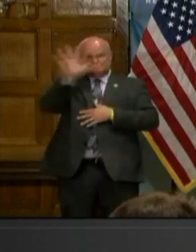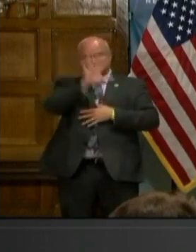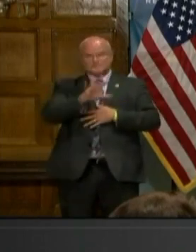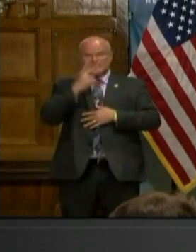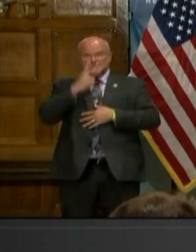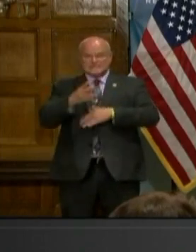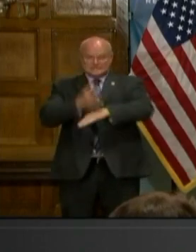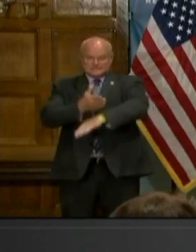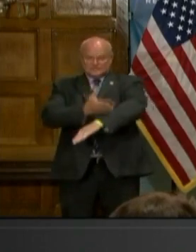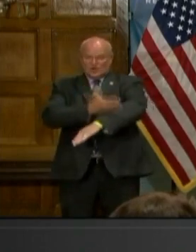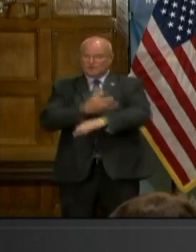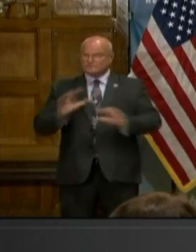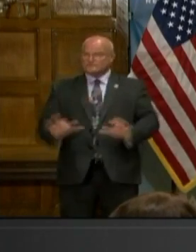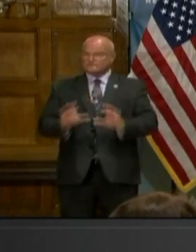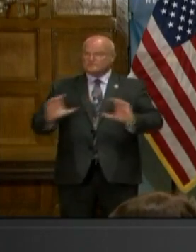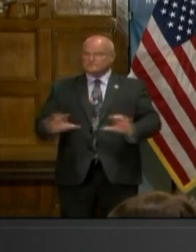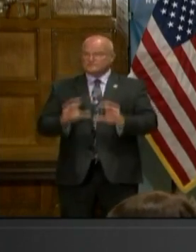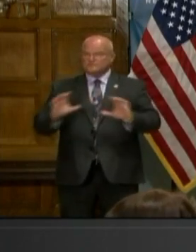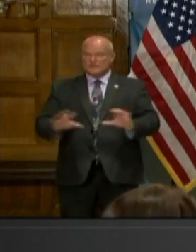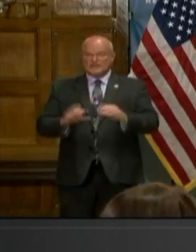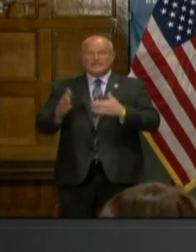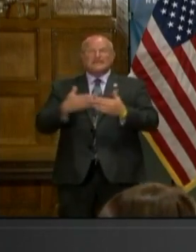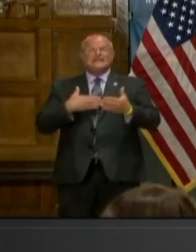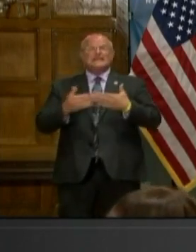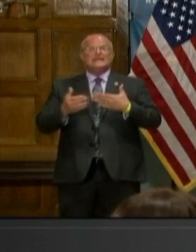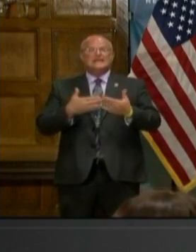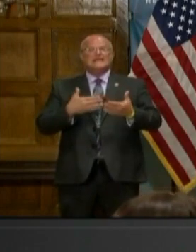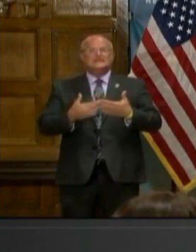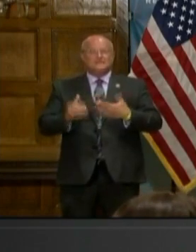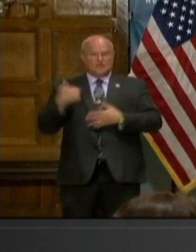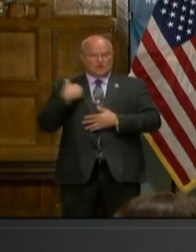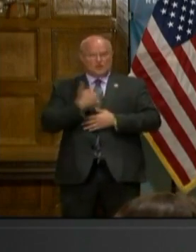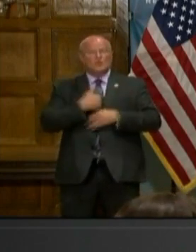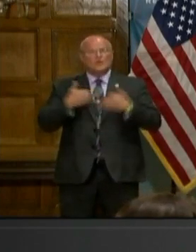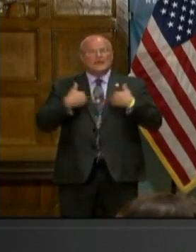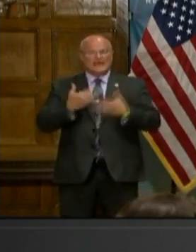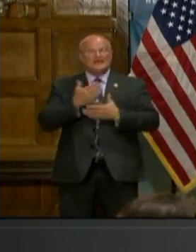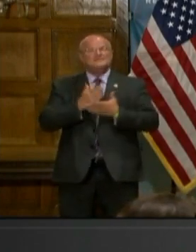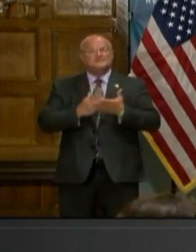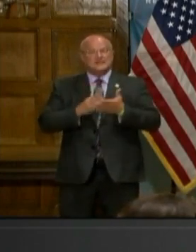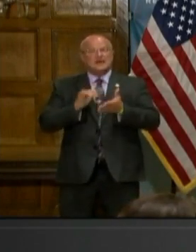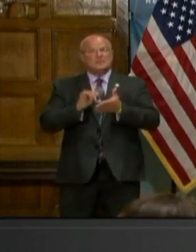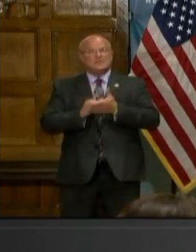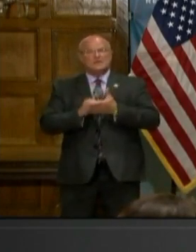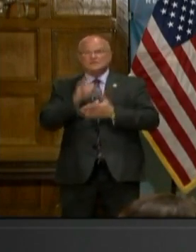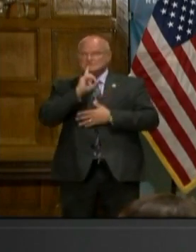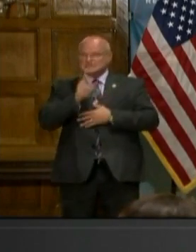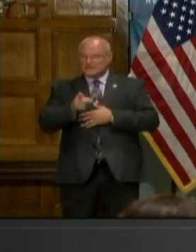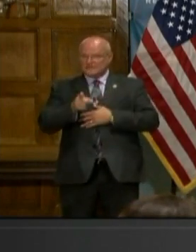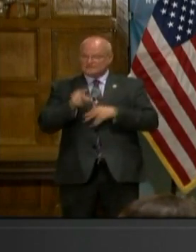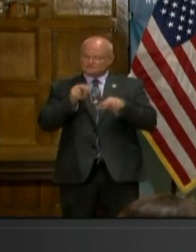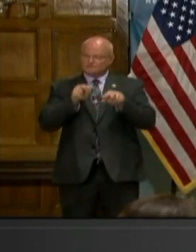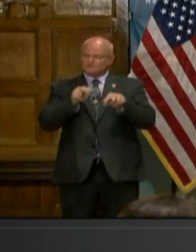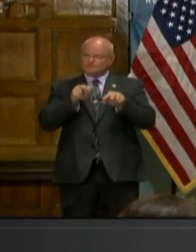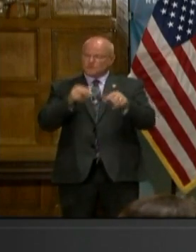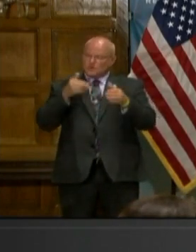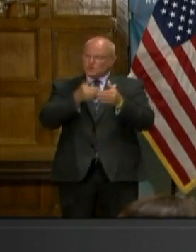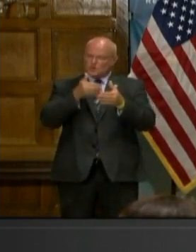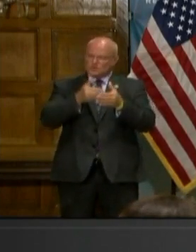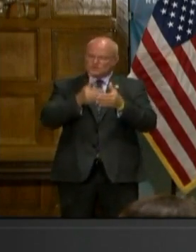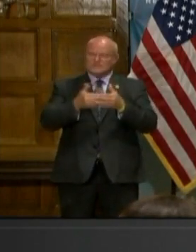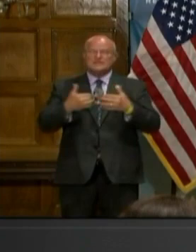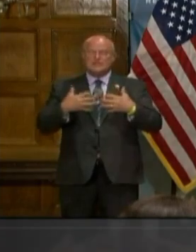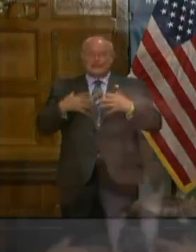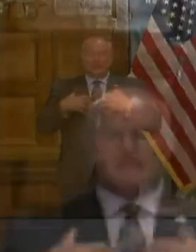the progress that has been made, even though we have some that we're very definitely watching, and we've